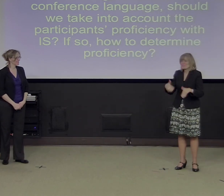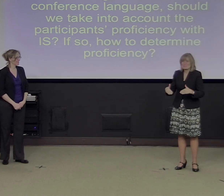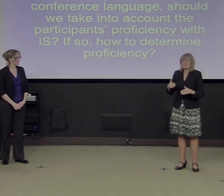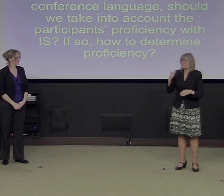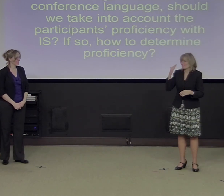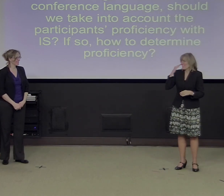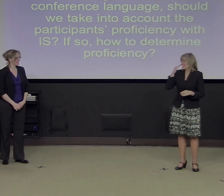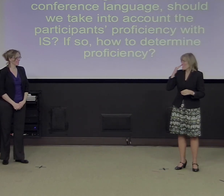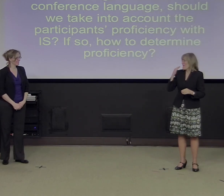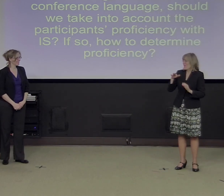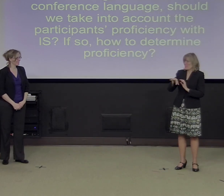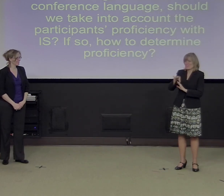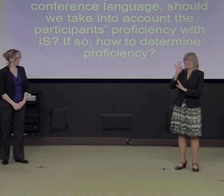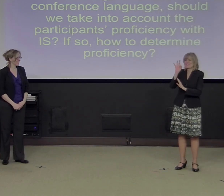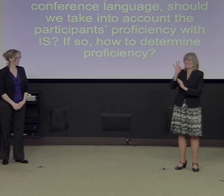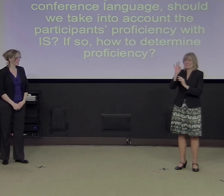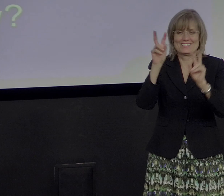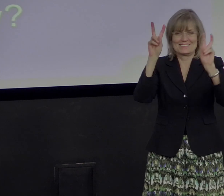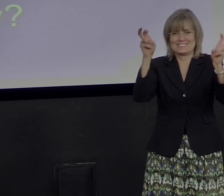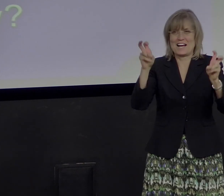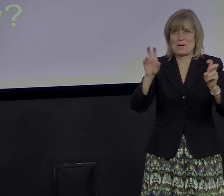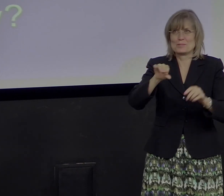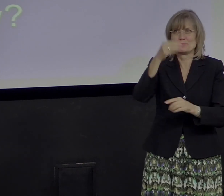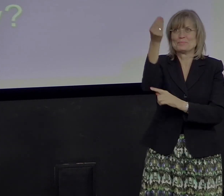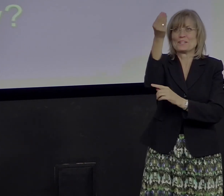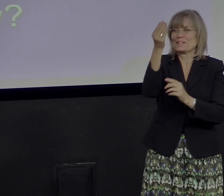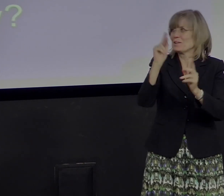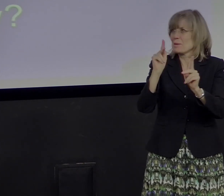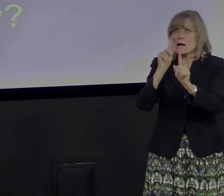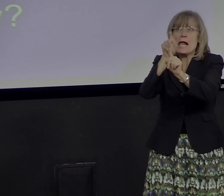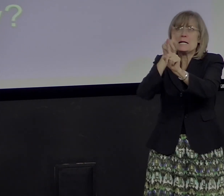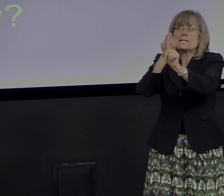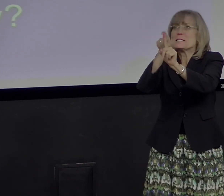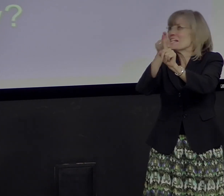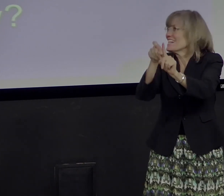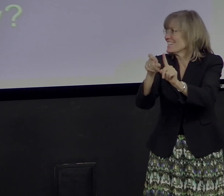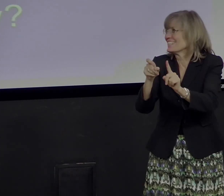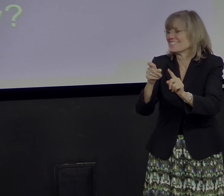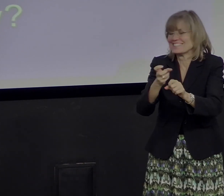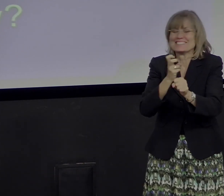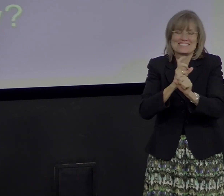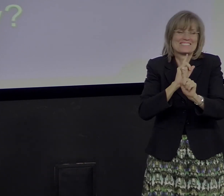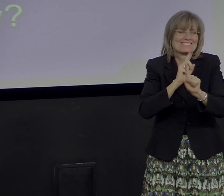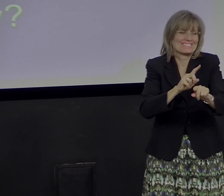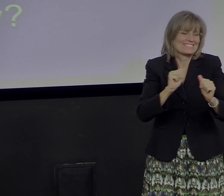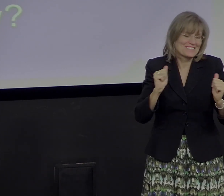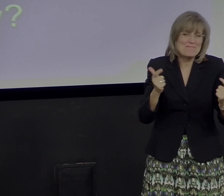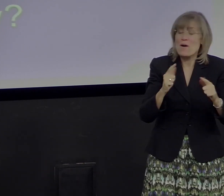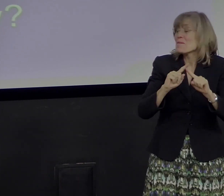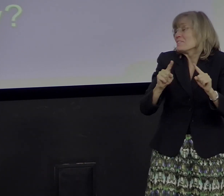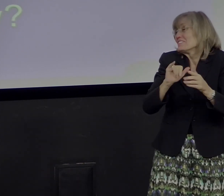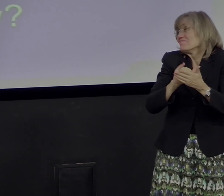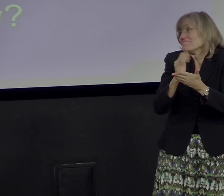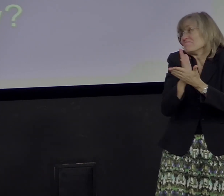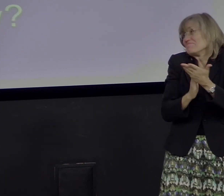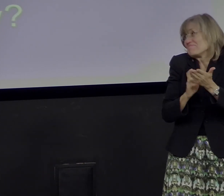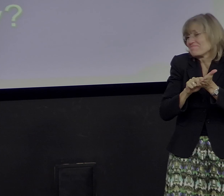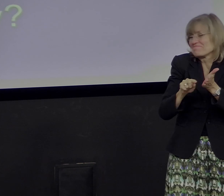Again, thank you for a wonderful presentation. I know that you've hit upon a topic that